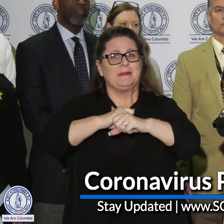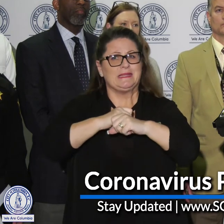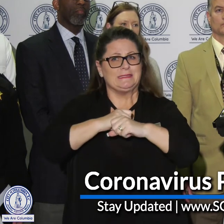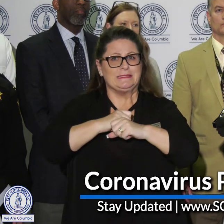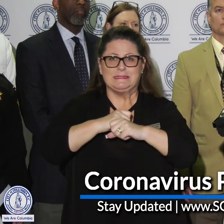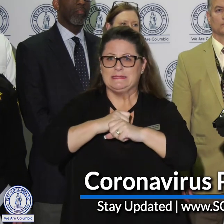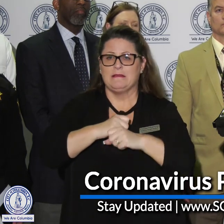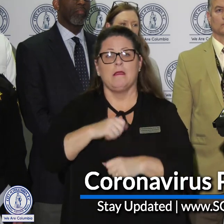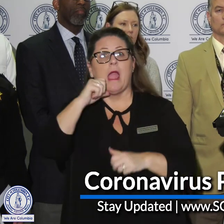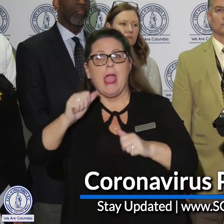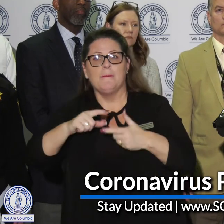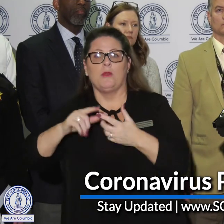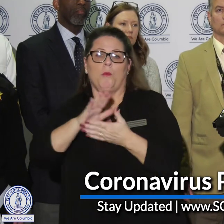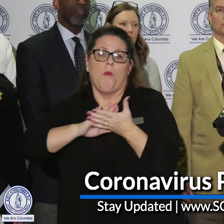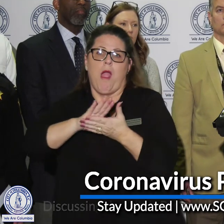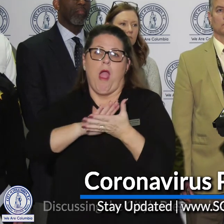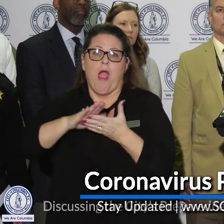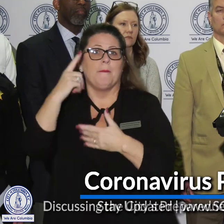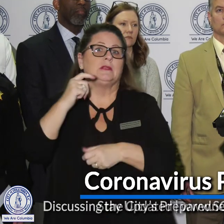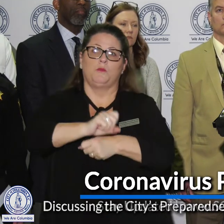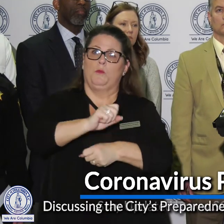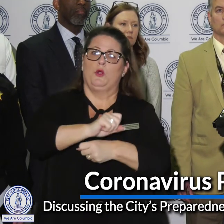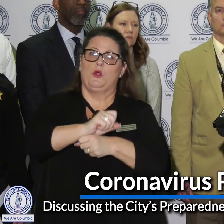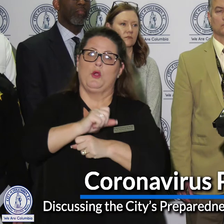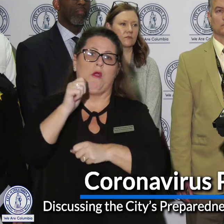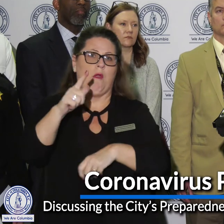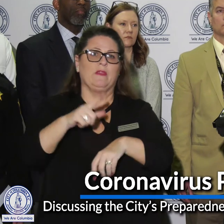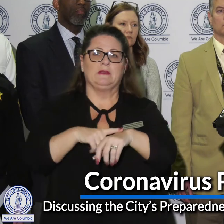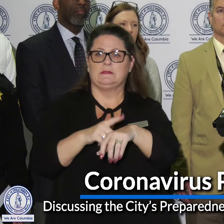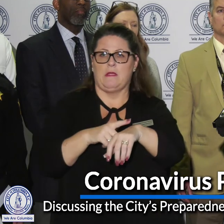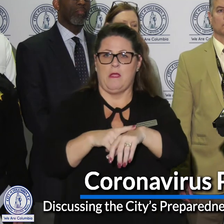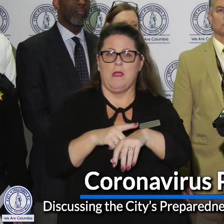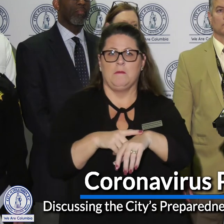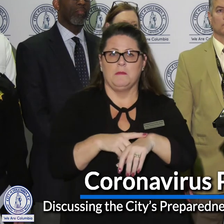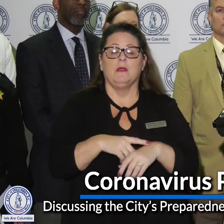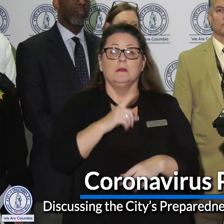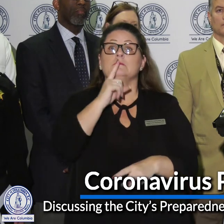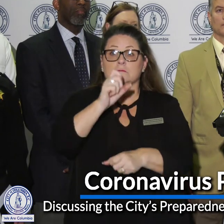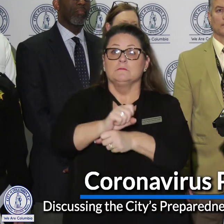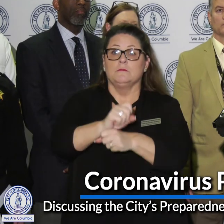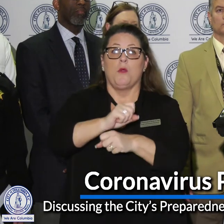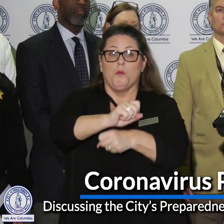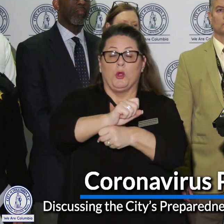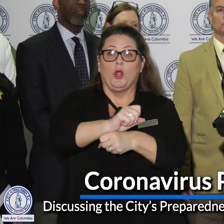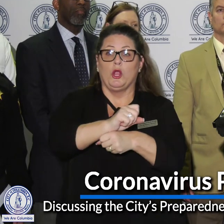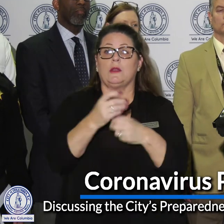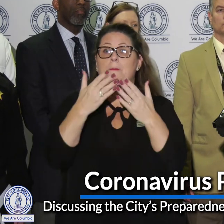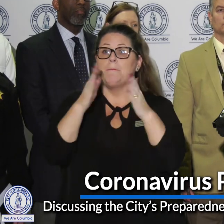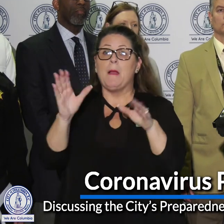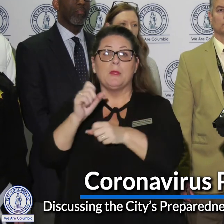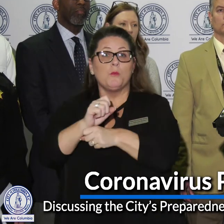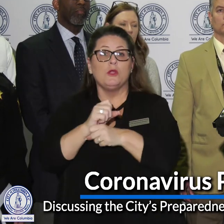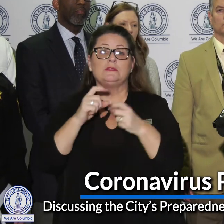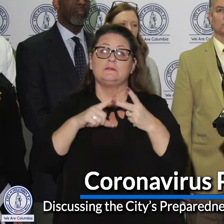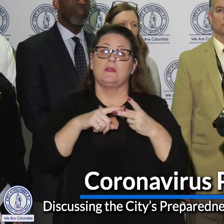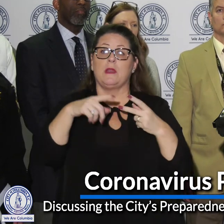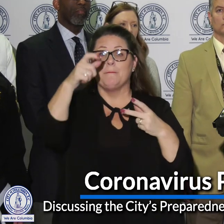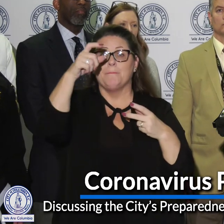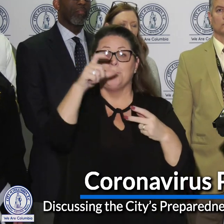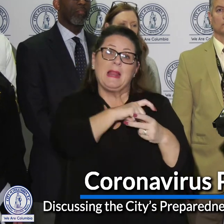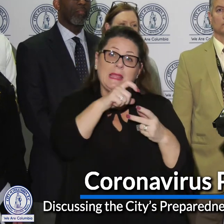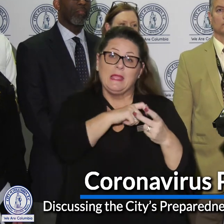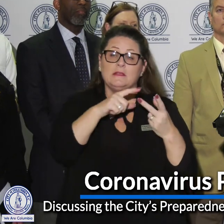know, wash their hands regularly because they're working in our communities, literally, whether that's public work staff, police,